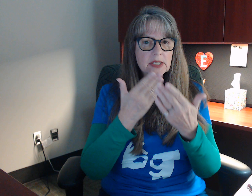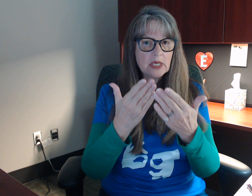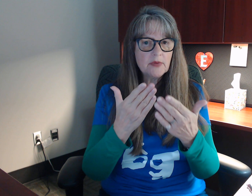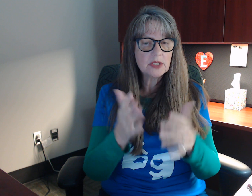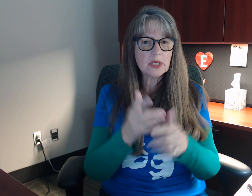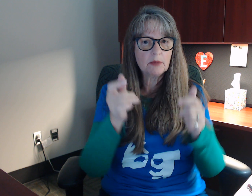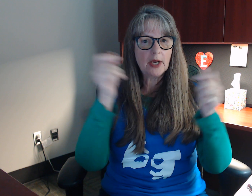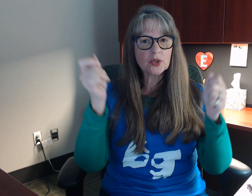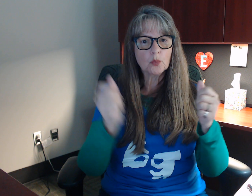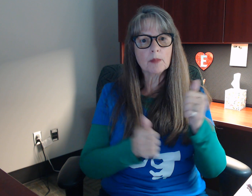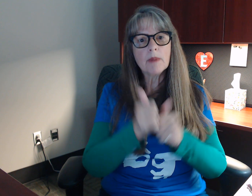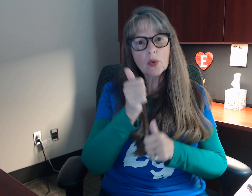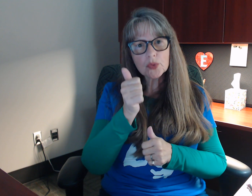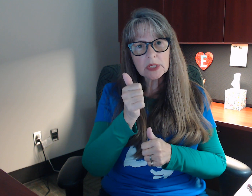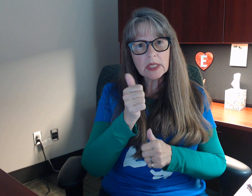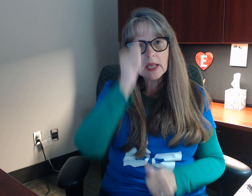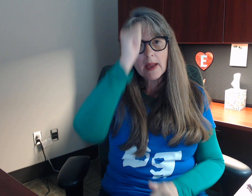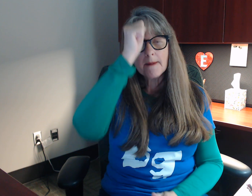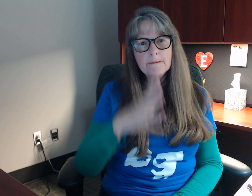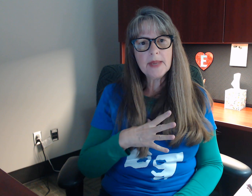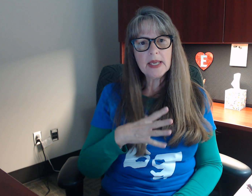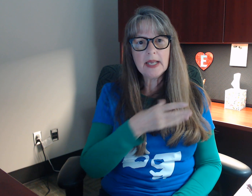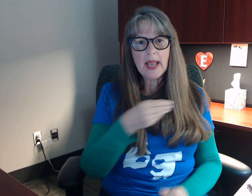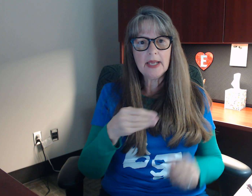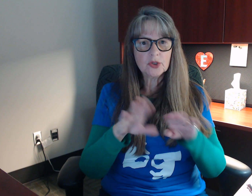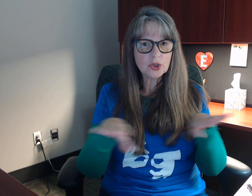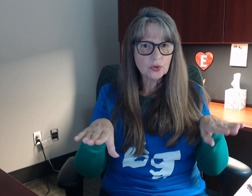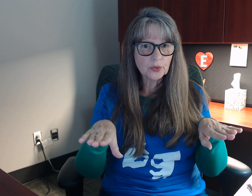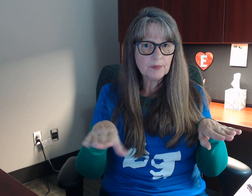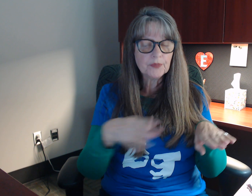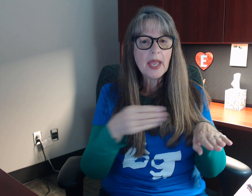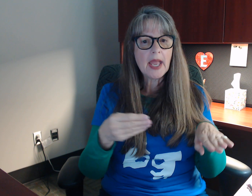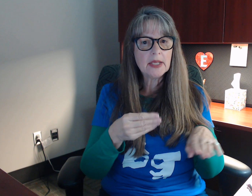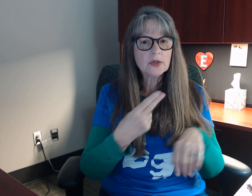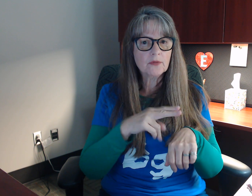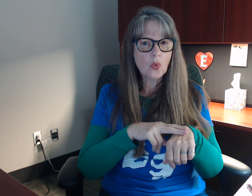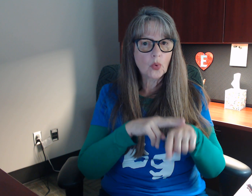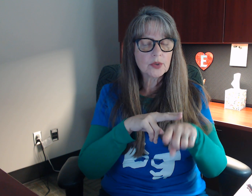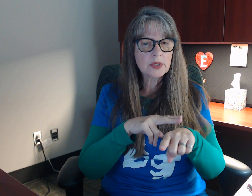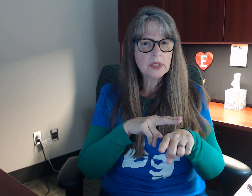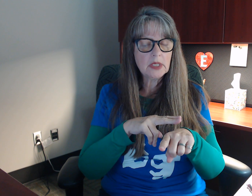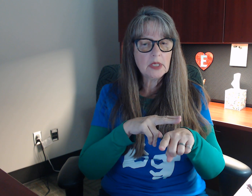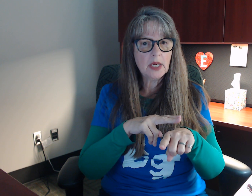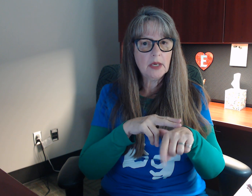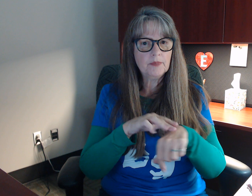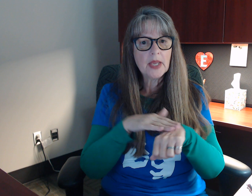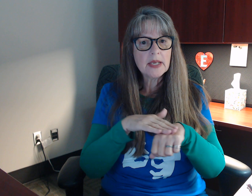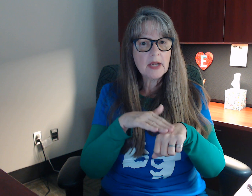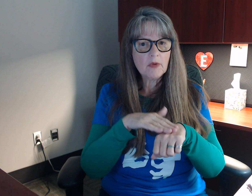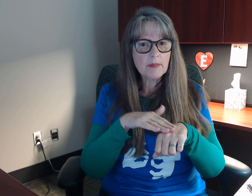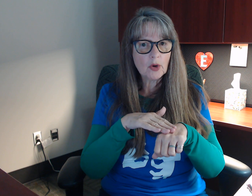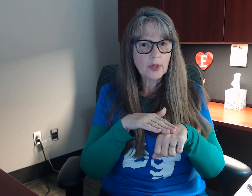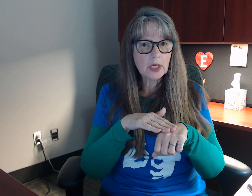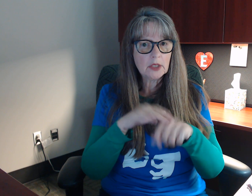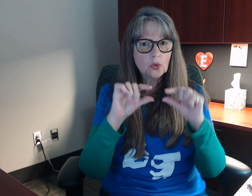Thanksgiving celebration were mostly men and children. And of course, the Native American group